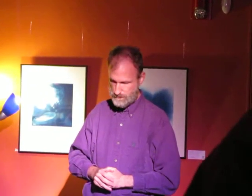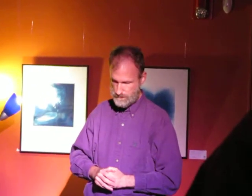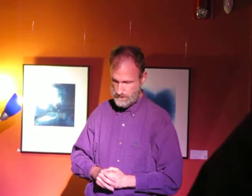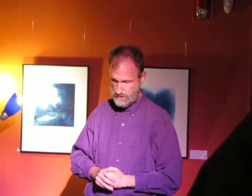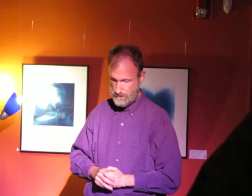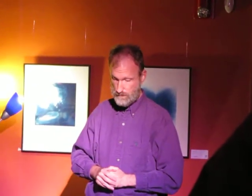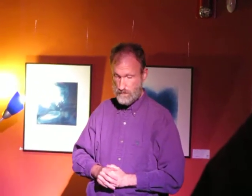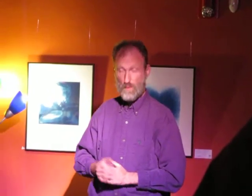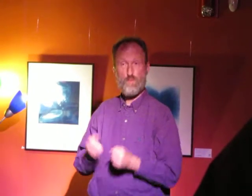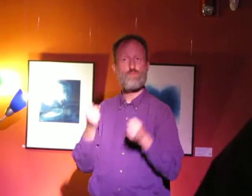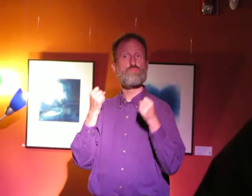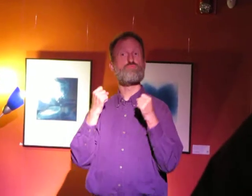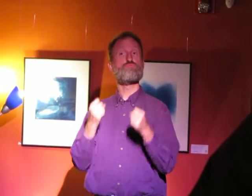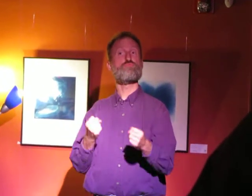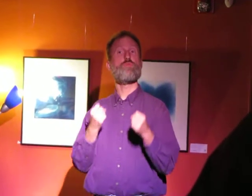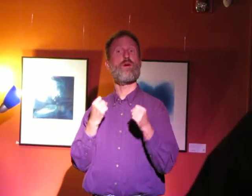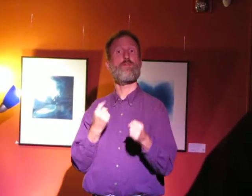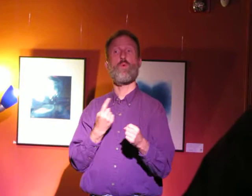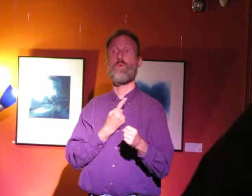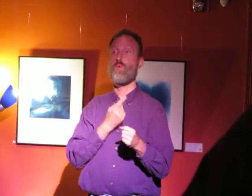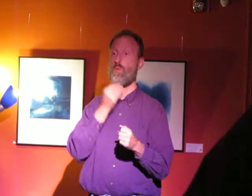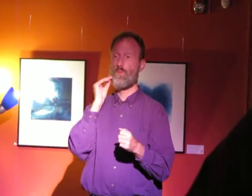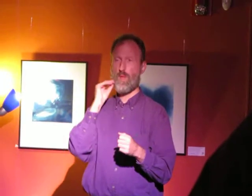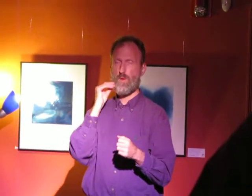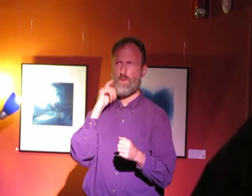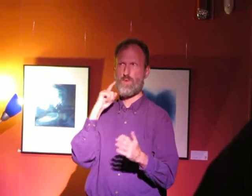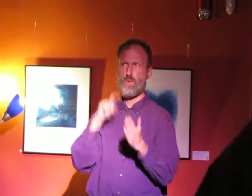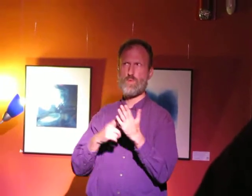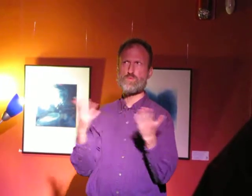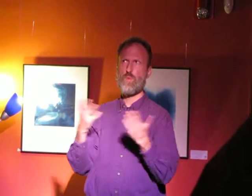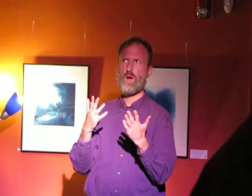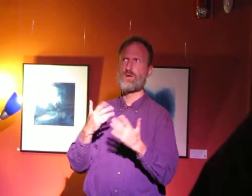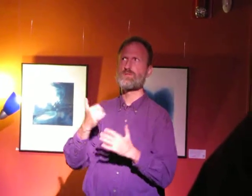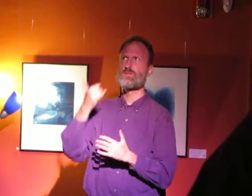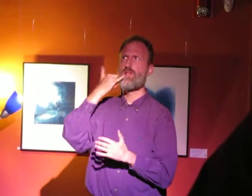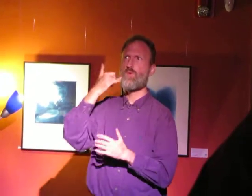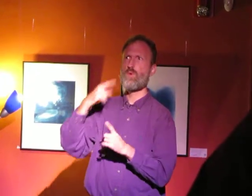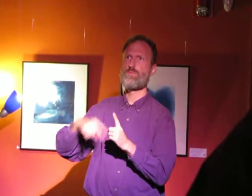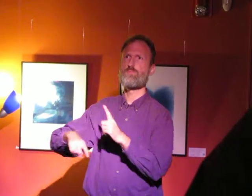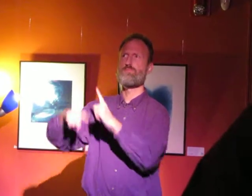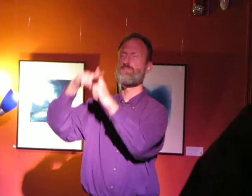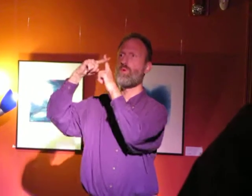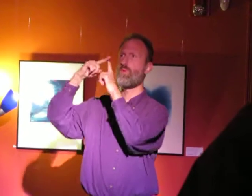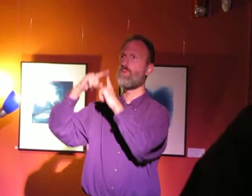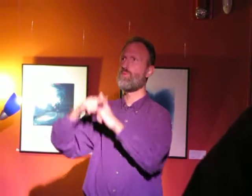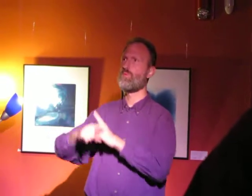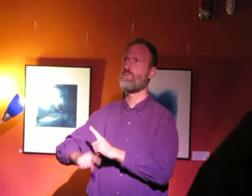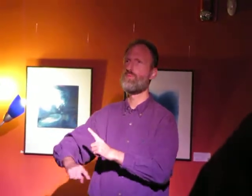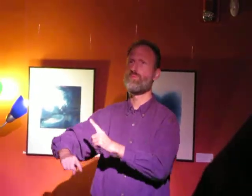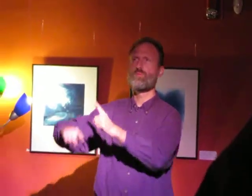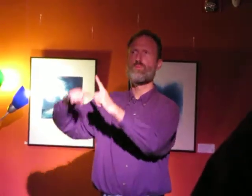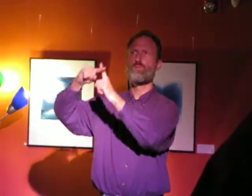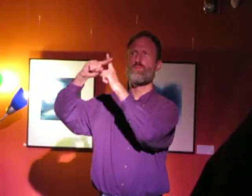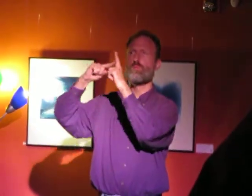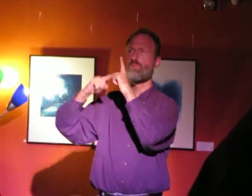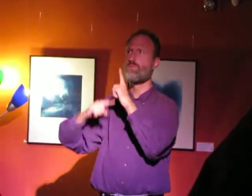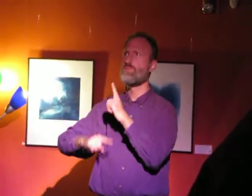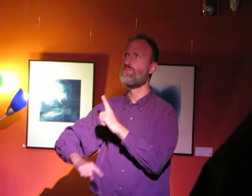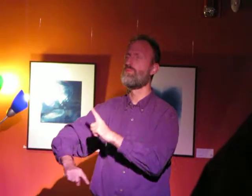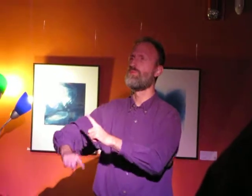this. As you drive home alone, notice how rhythmic telephone poles